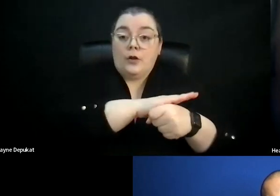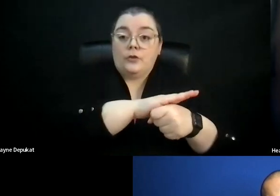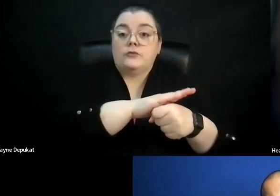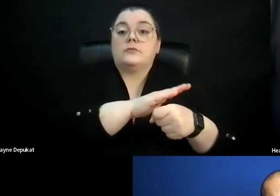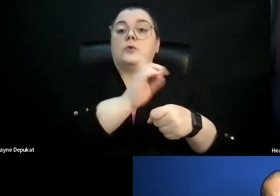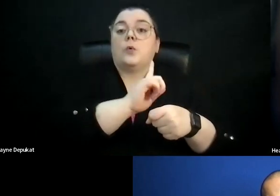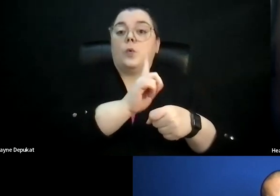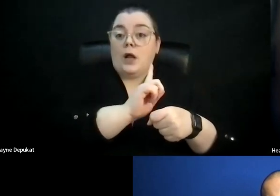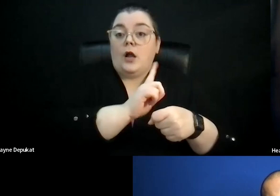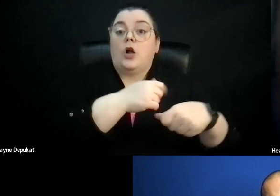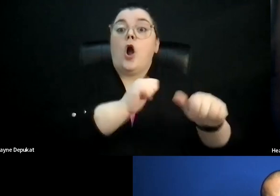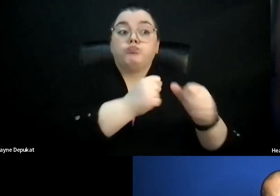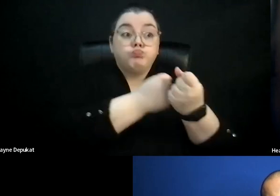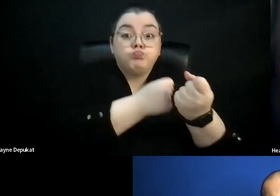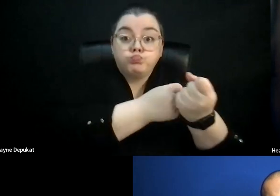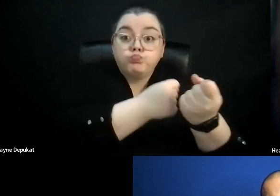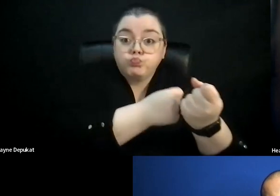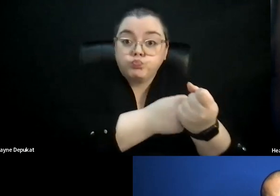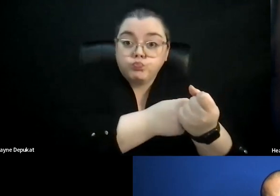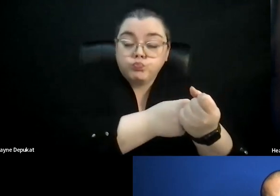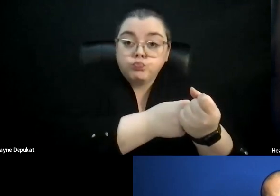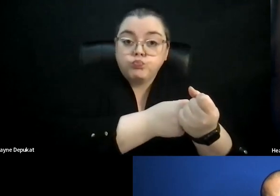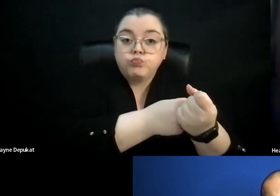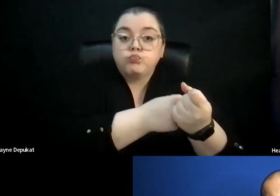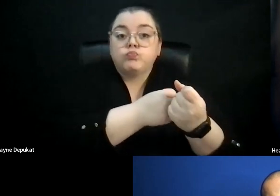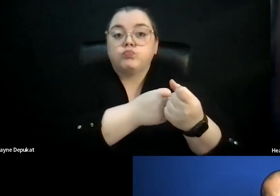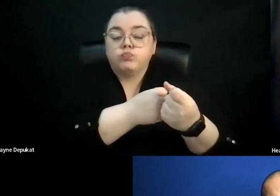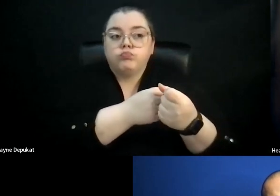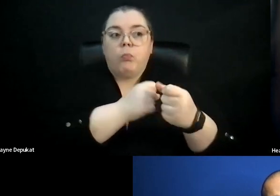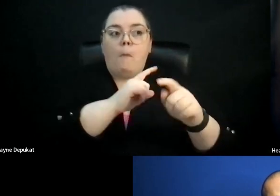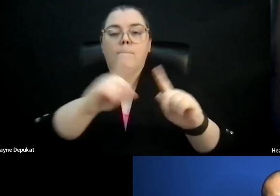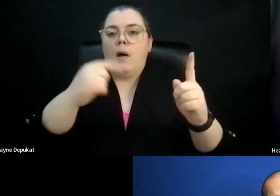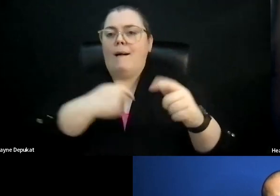CDHH has some areas where they do advocate,